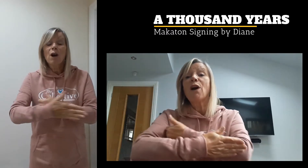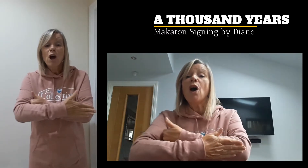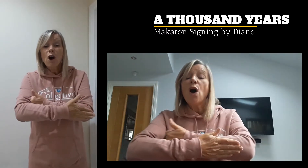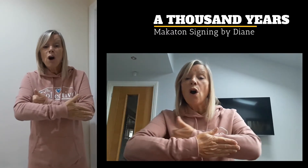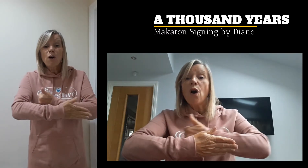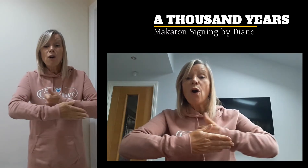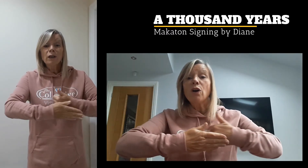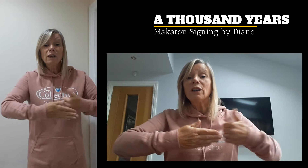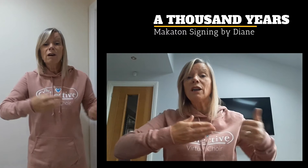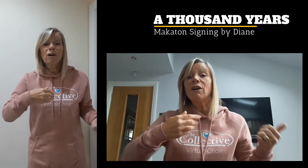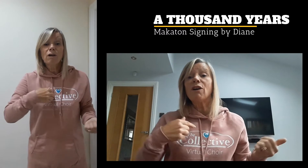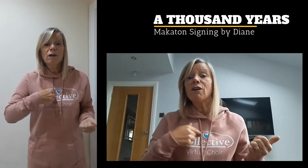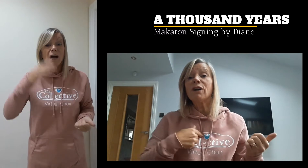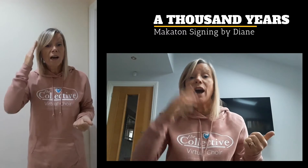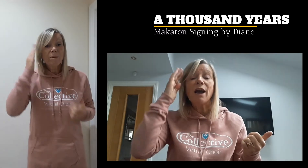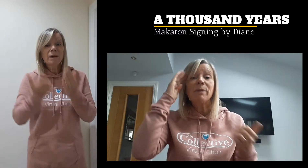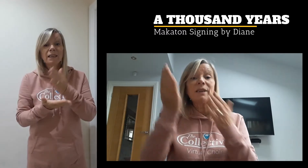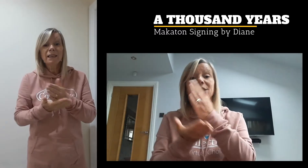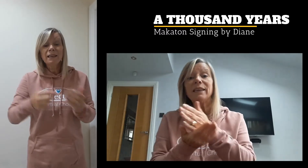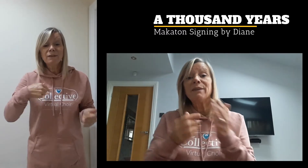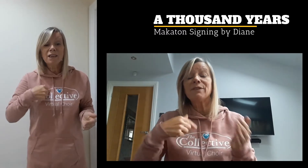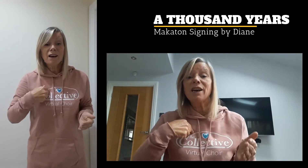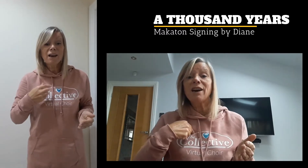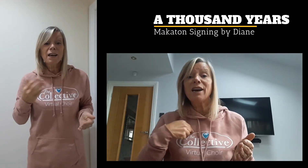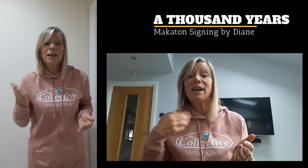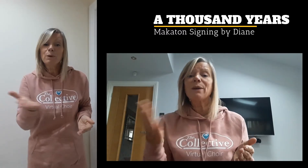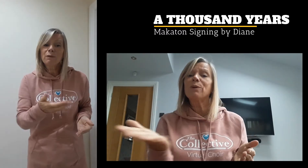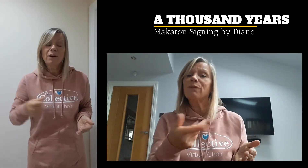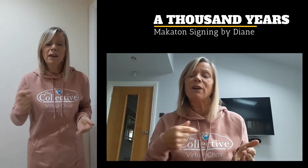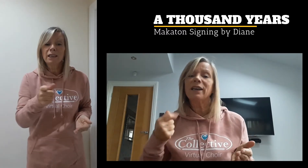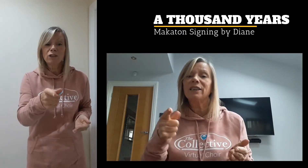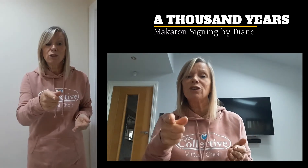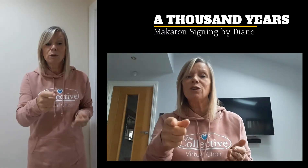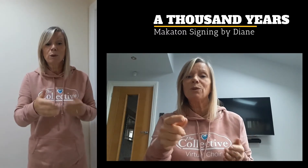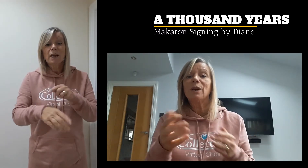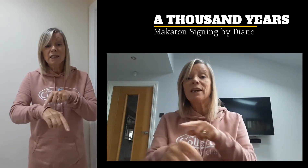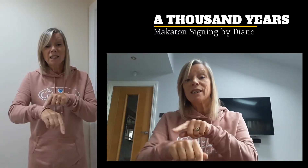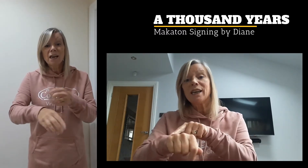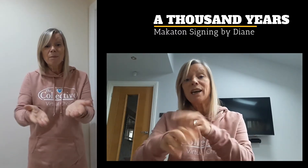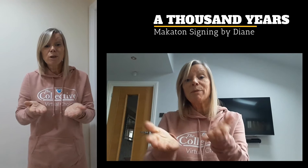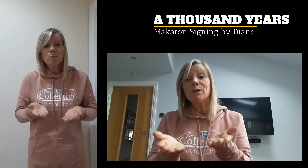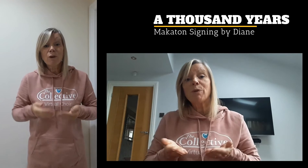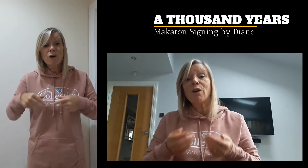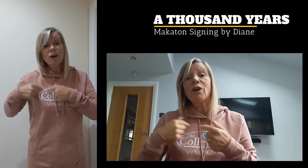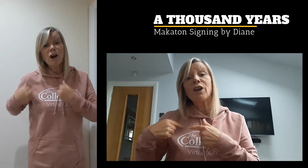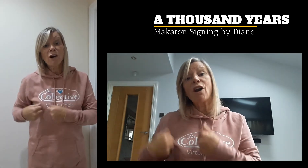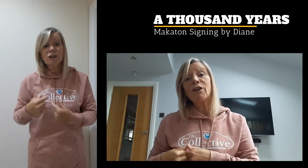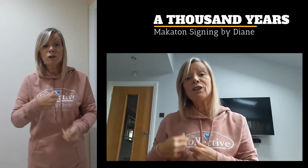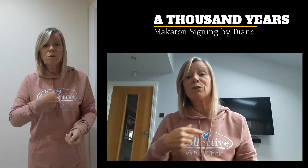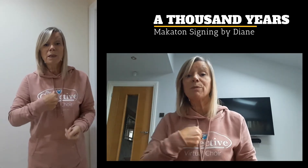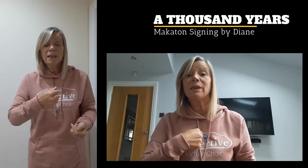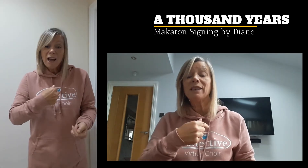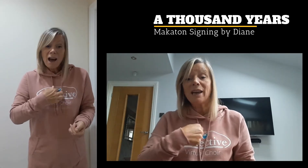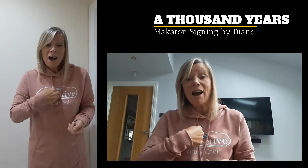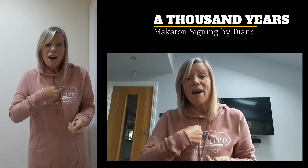more. All along I believed I would find you. Time has brought heart